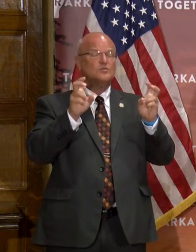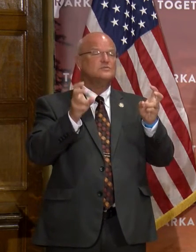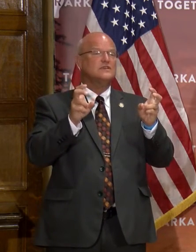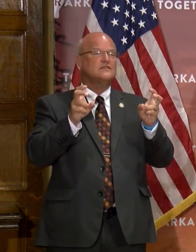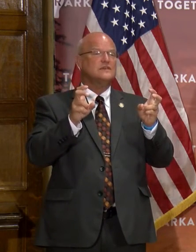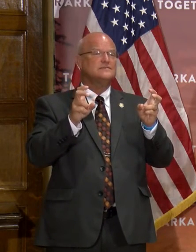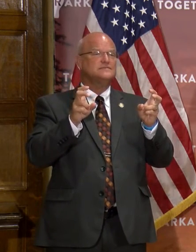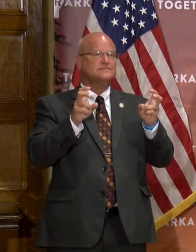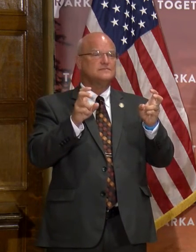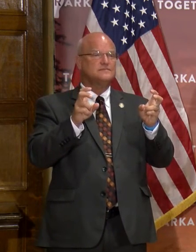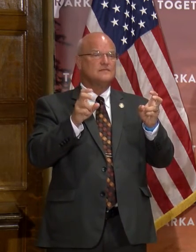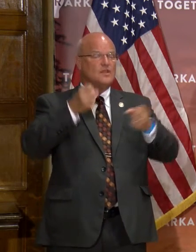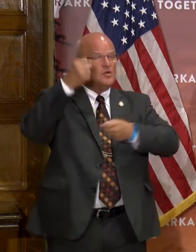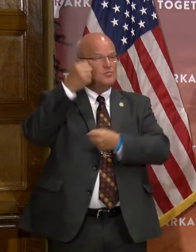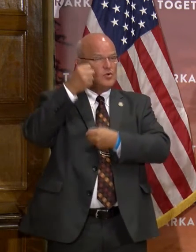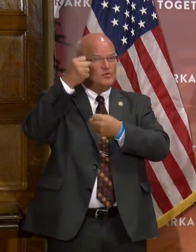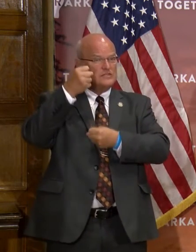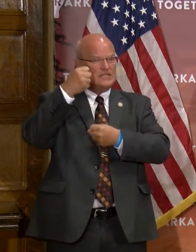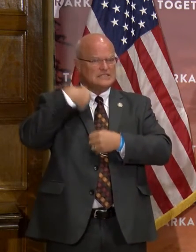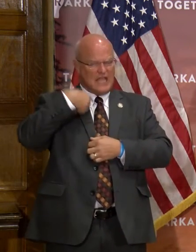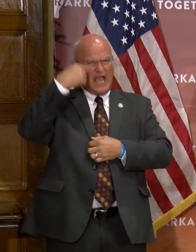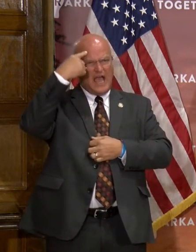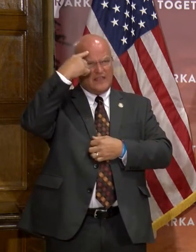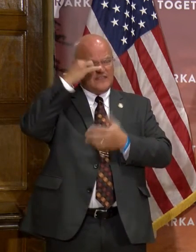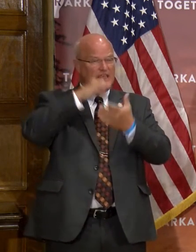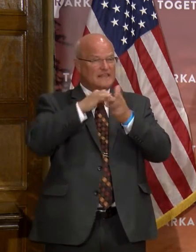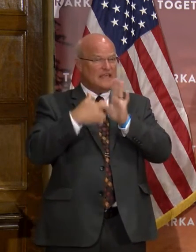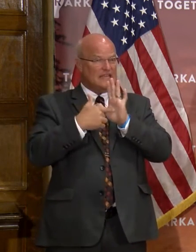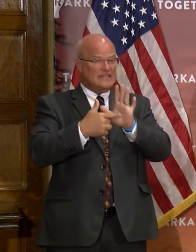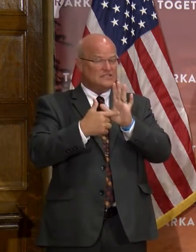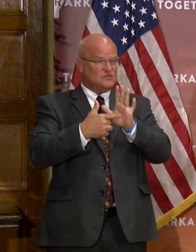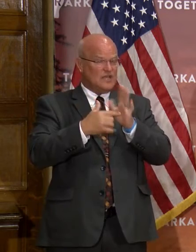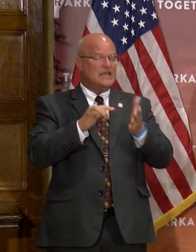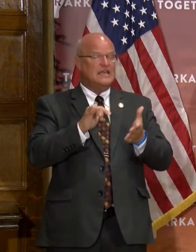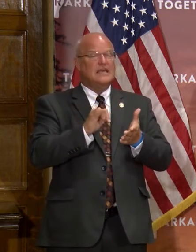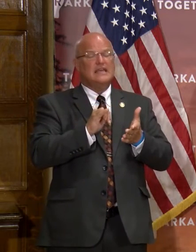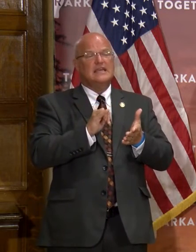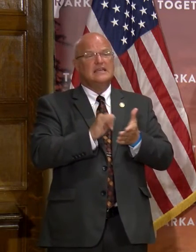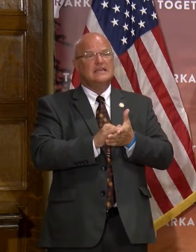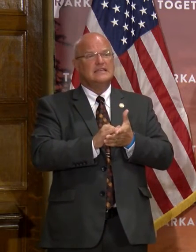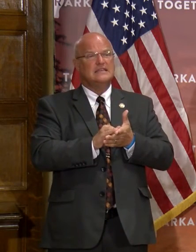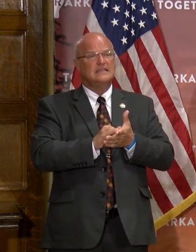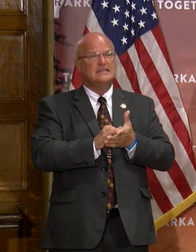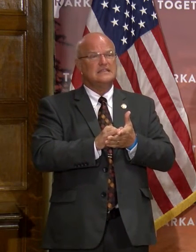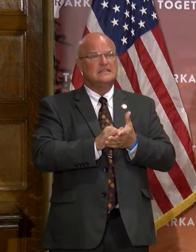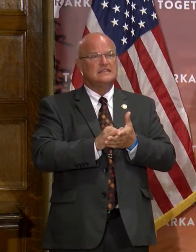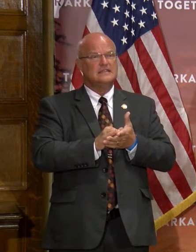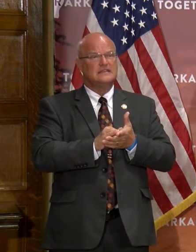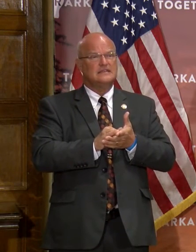of protest, I think that illustrates the fact that